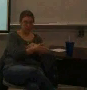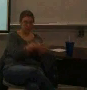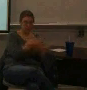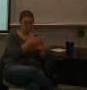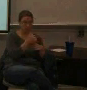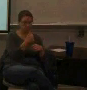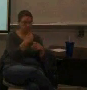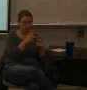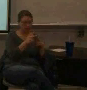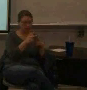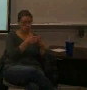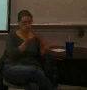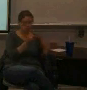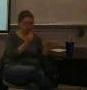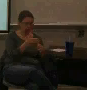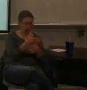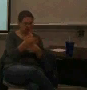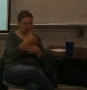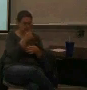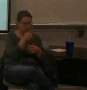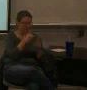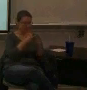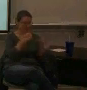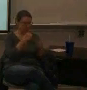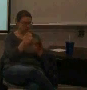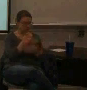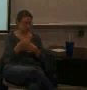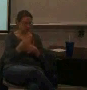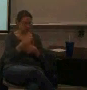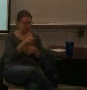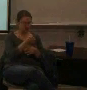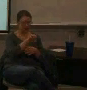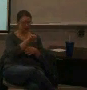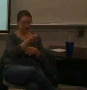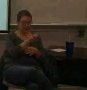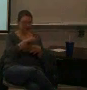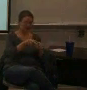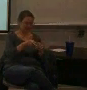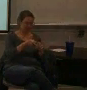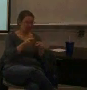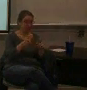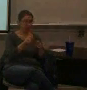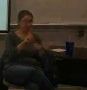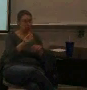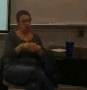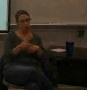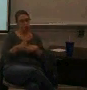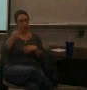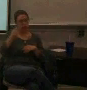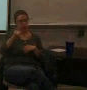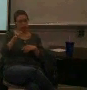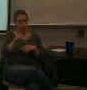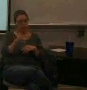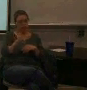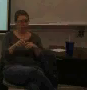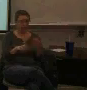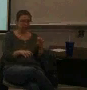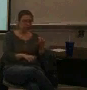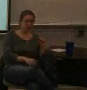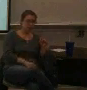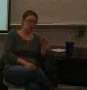have to tolerate very wide ranges of salinity, especially on the high side. The estuarine ones